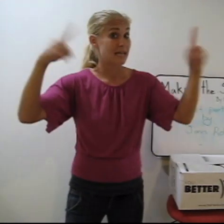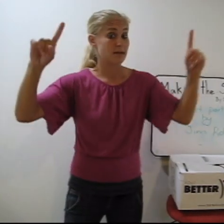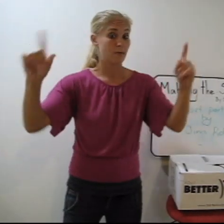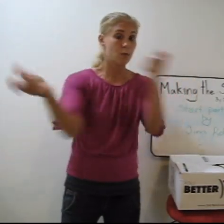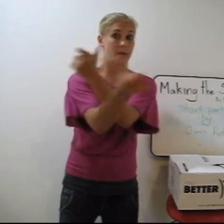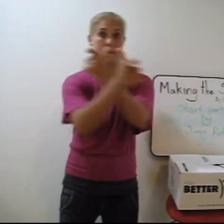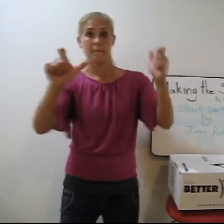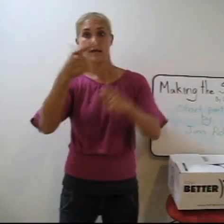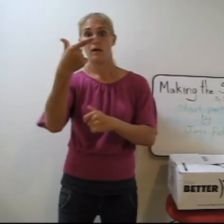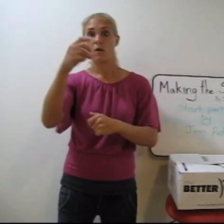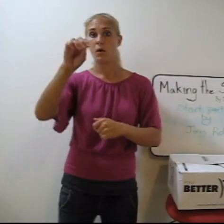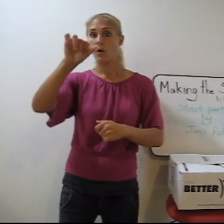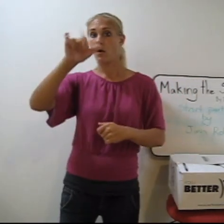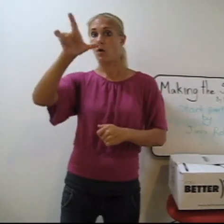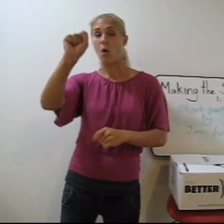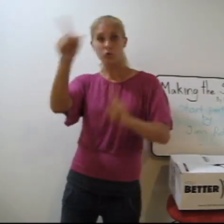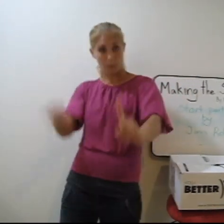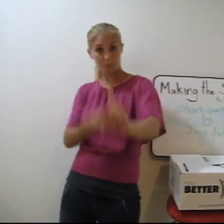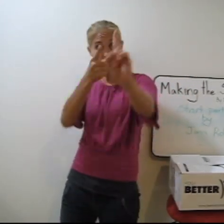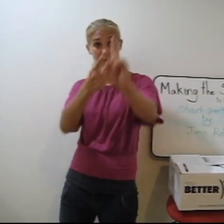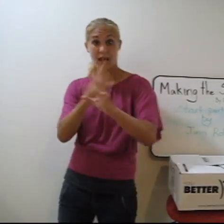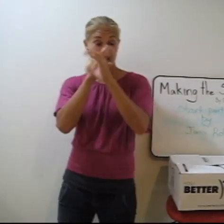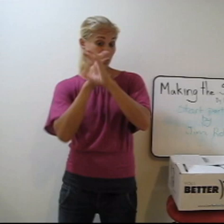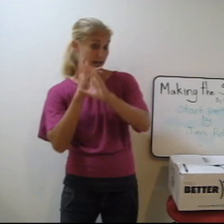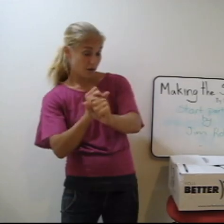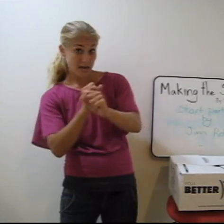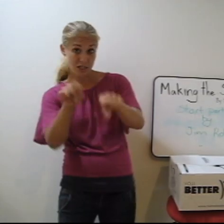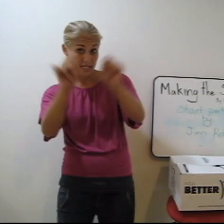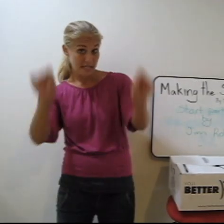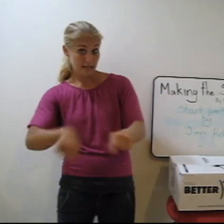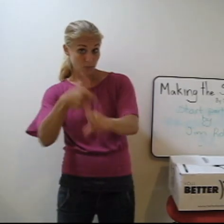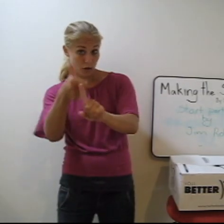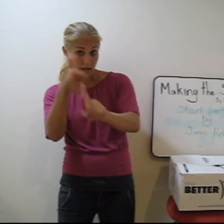goals. If you're interested in this system for yourself, you can access it at